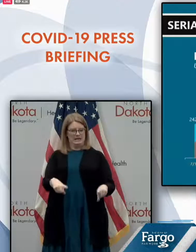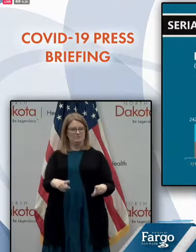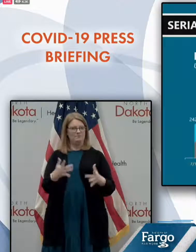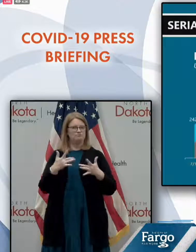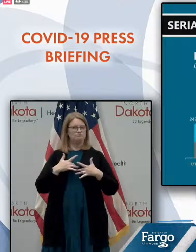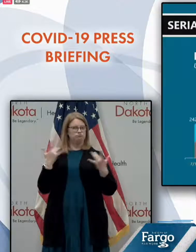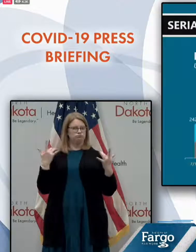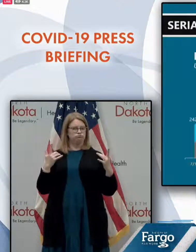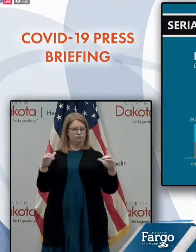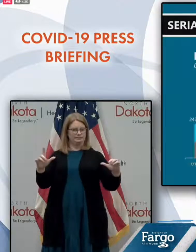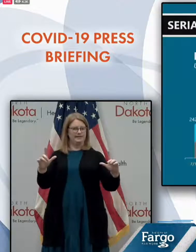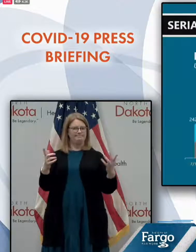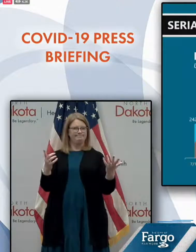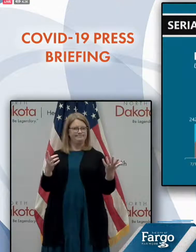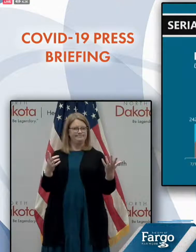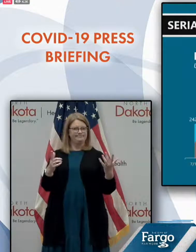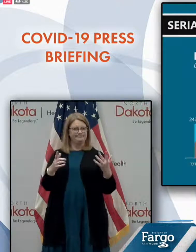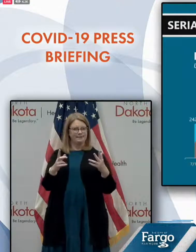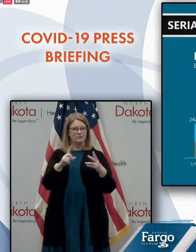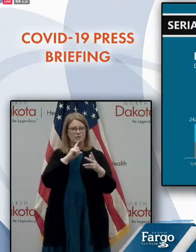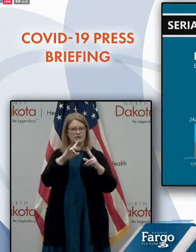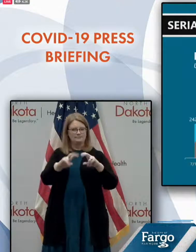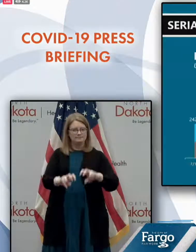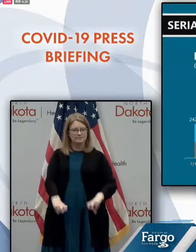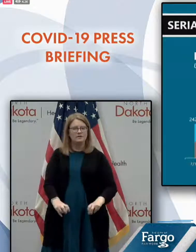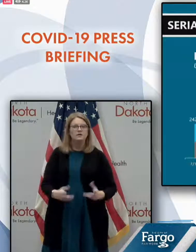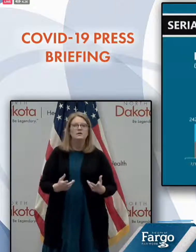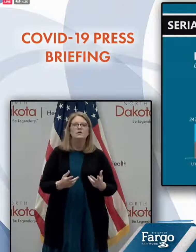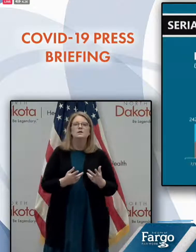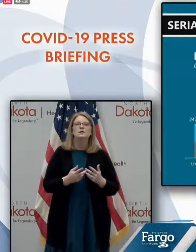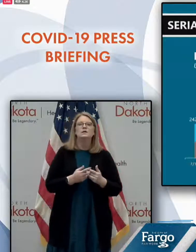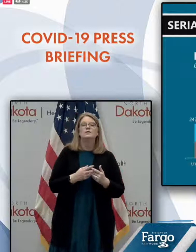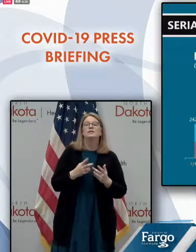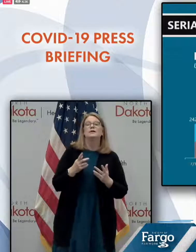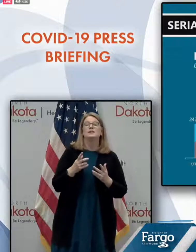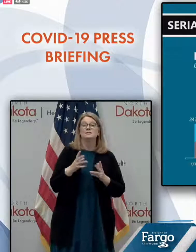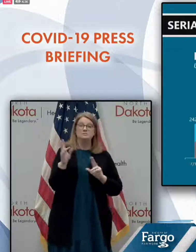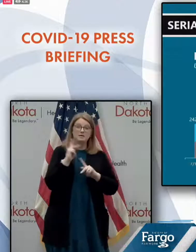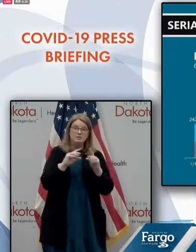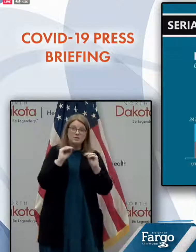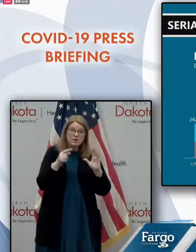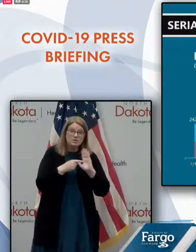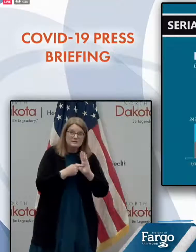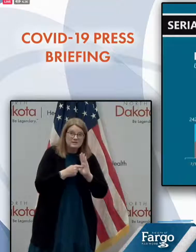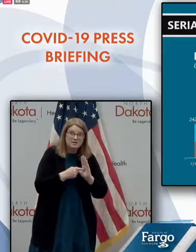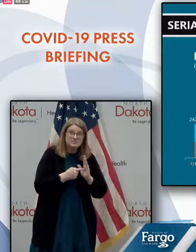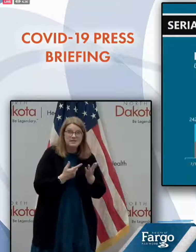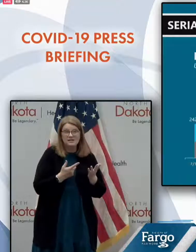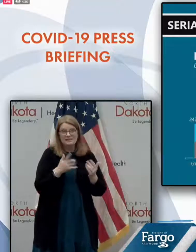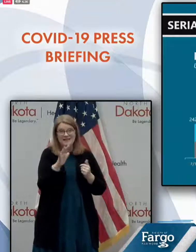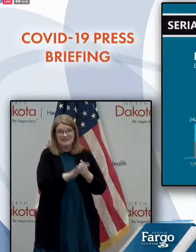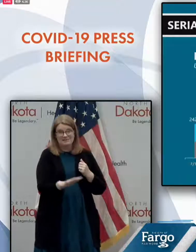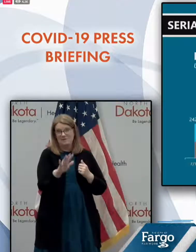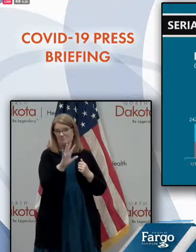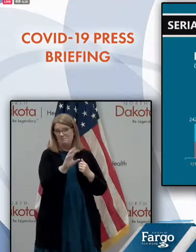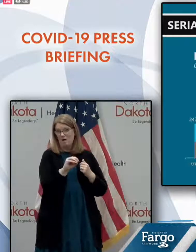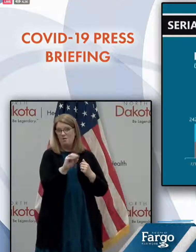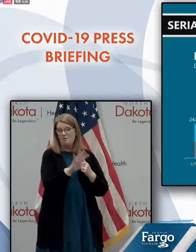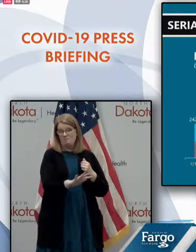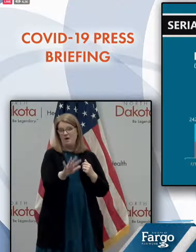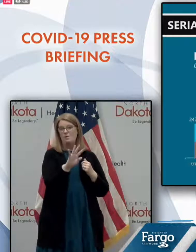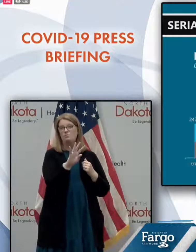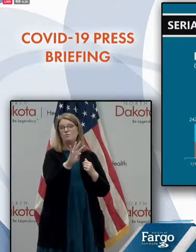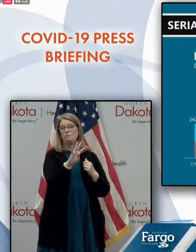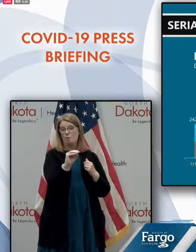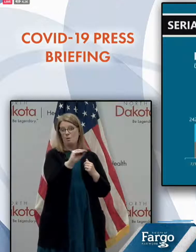prevalence, what we're doing. The asymptomatic rate is estimated to be about 40% by CDC, so it's very important that when